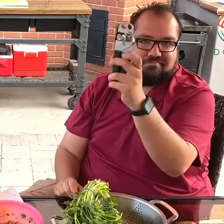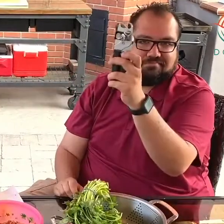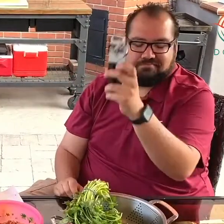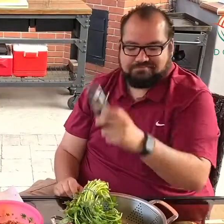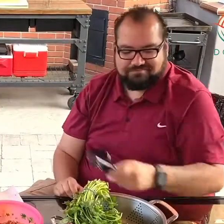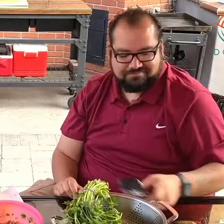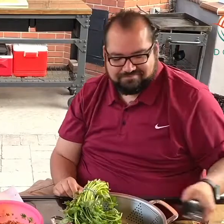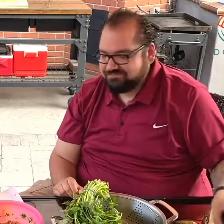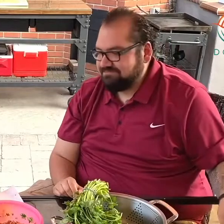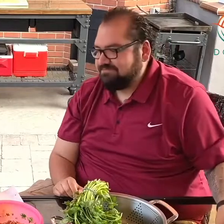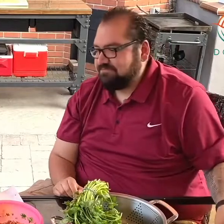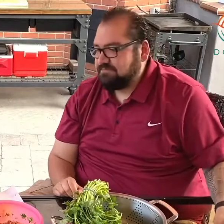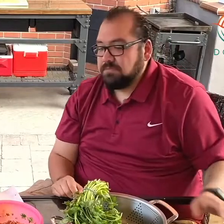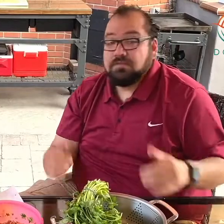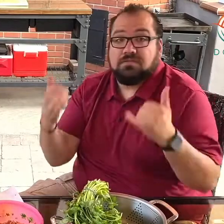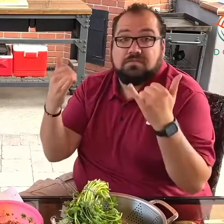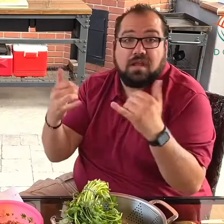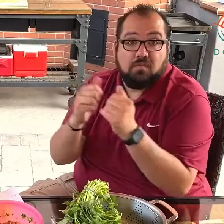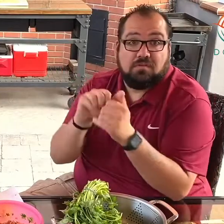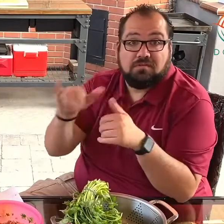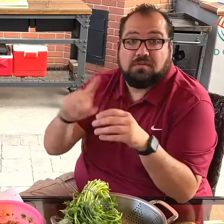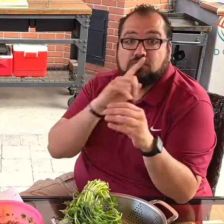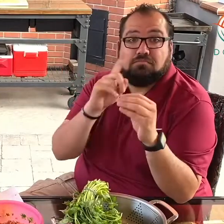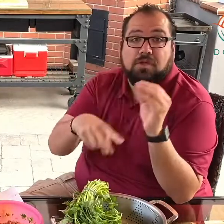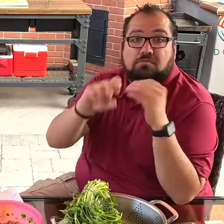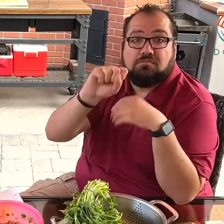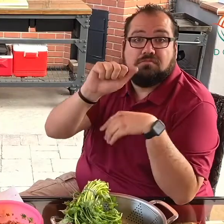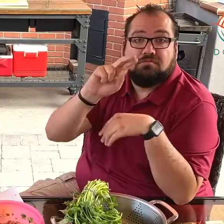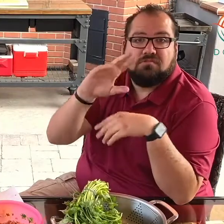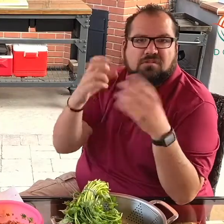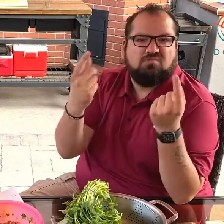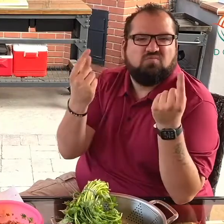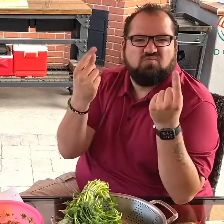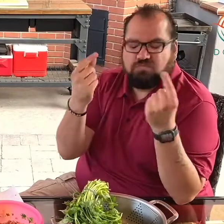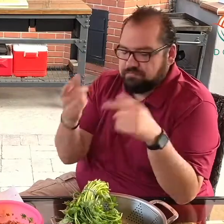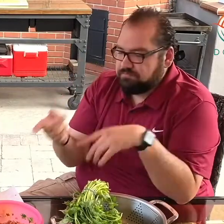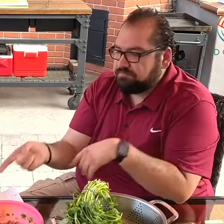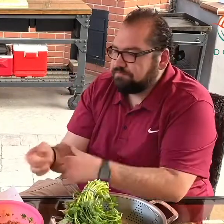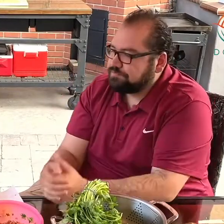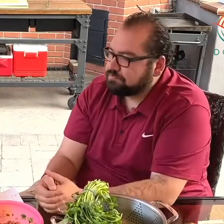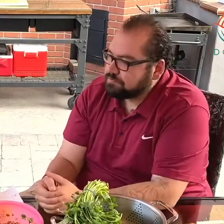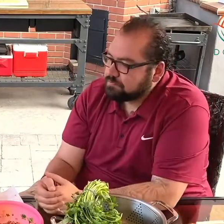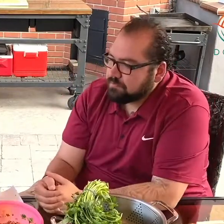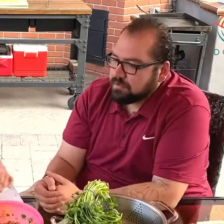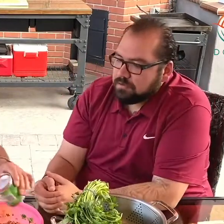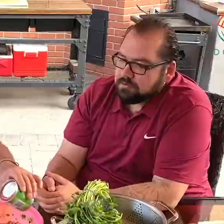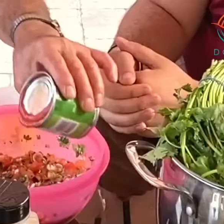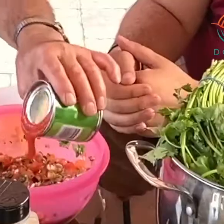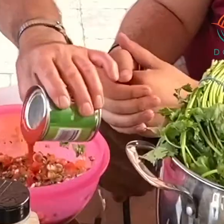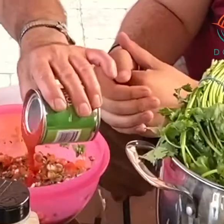And open it with the can opener. So now with the tomato sauce, what we're going to do is,